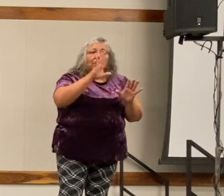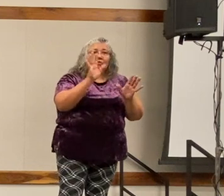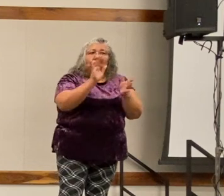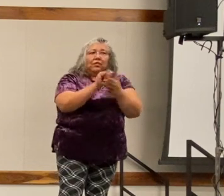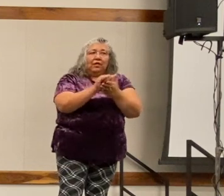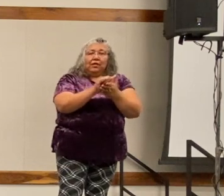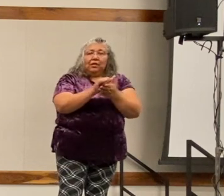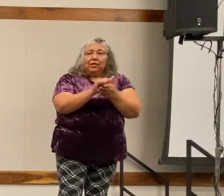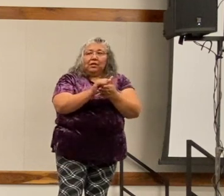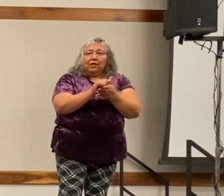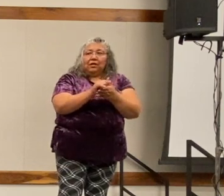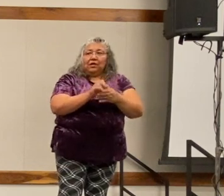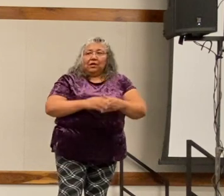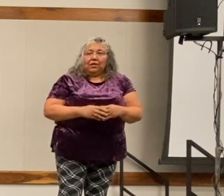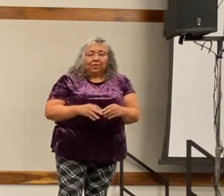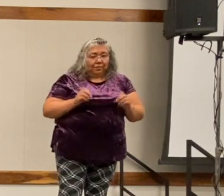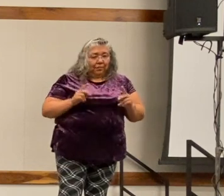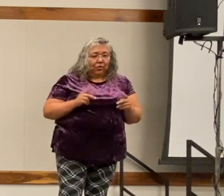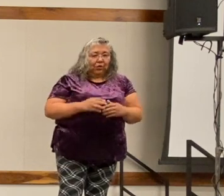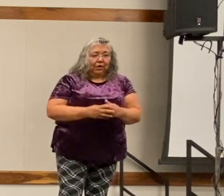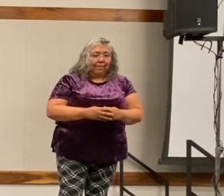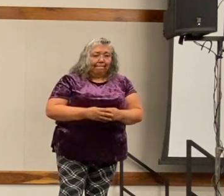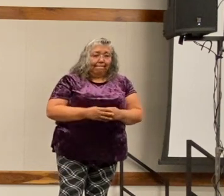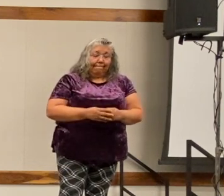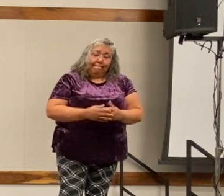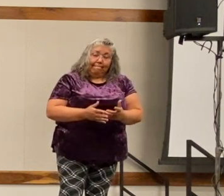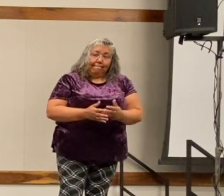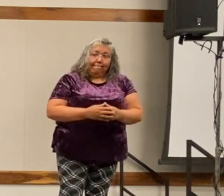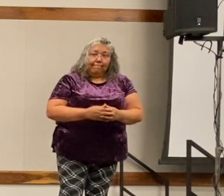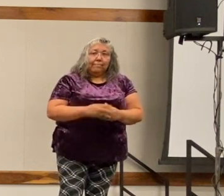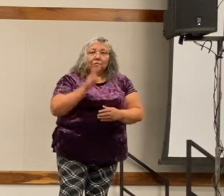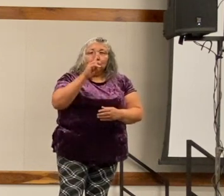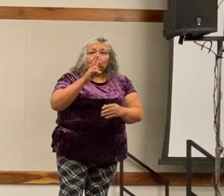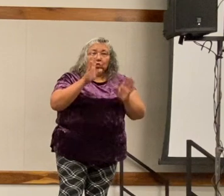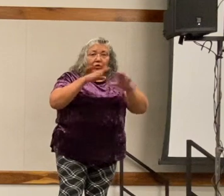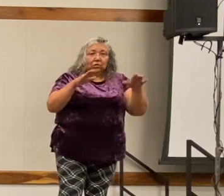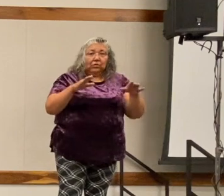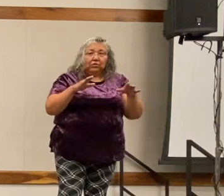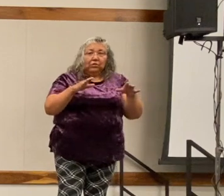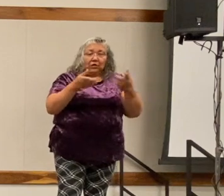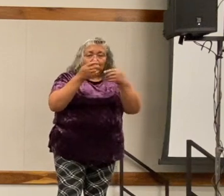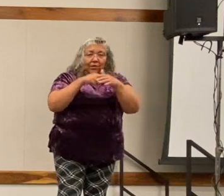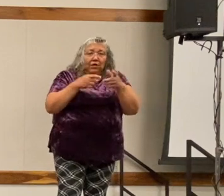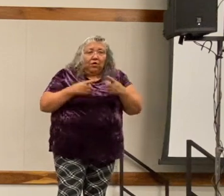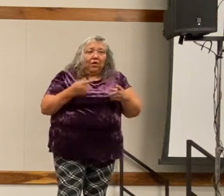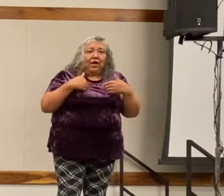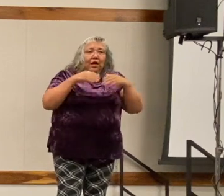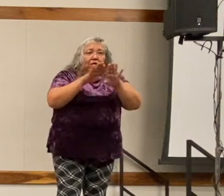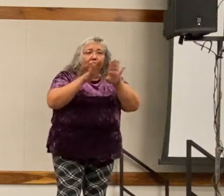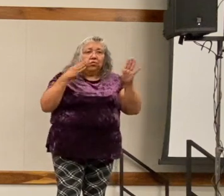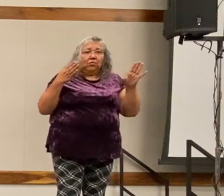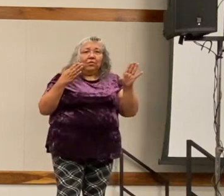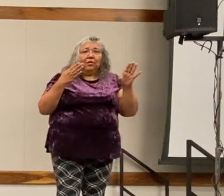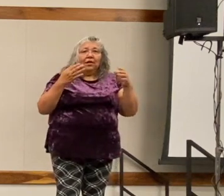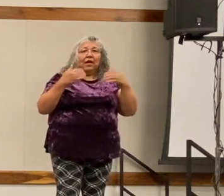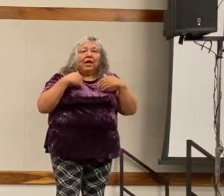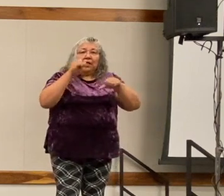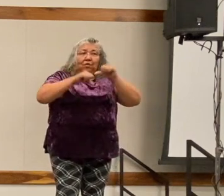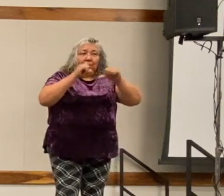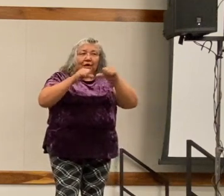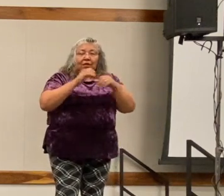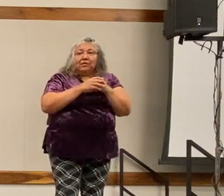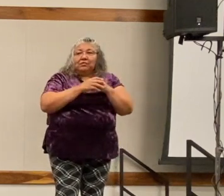that. Okay. Two kids rolled in while we had the doors open, right? They had their bikes